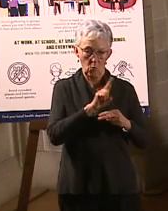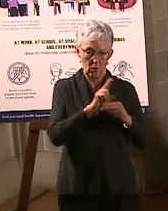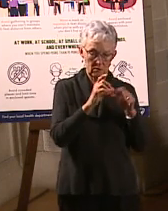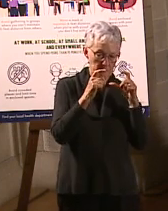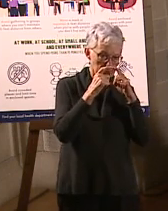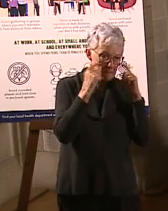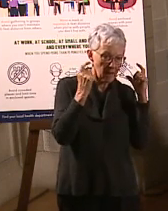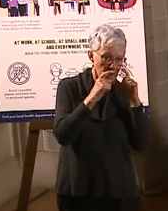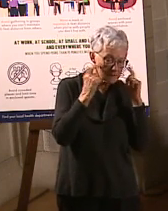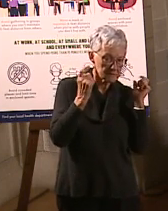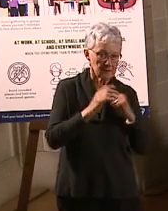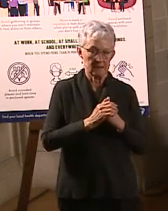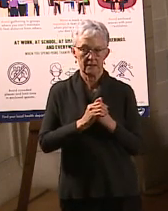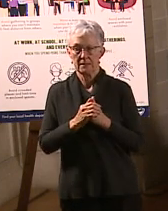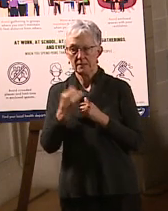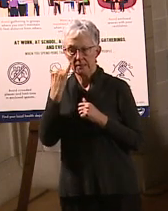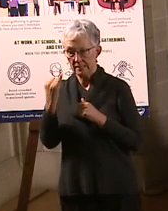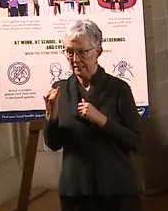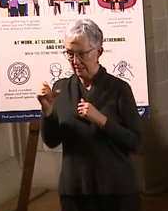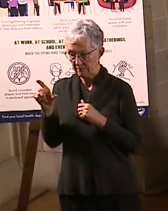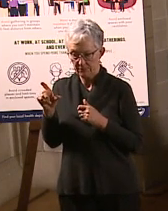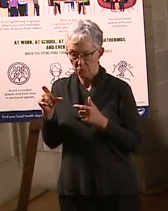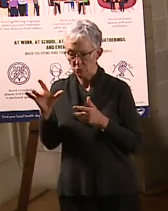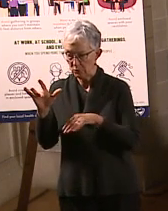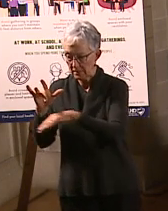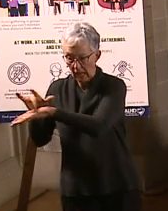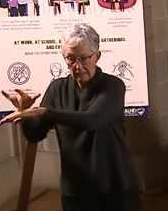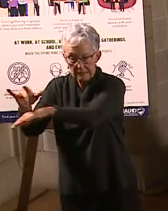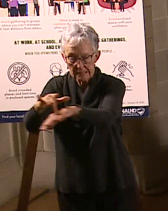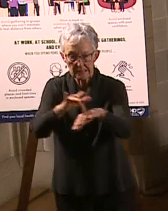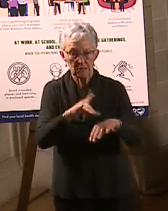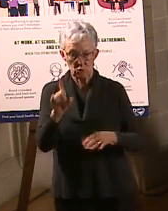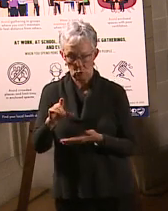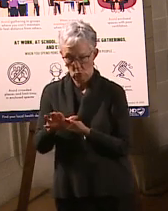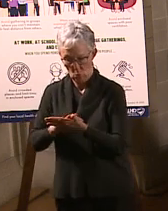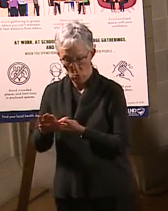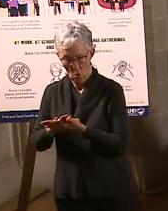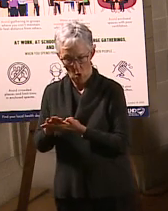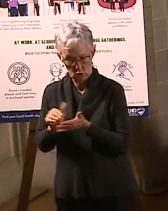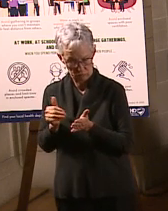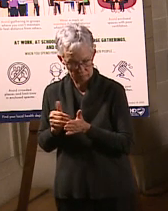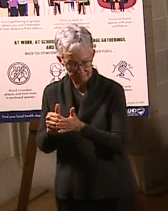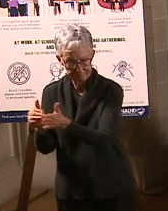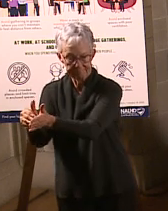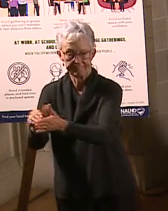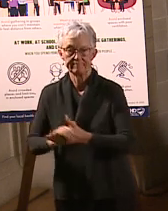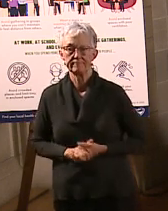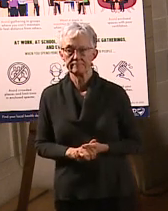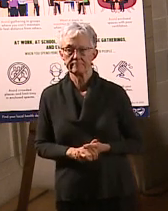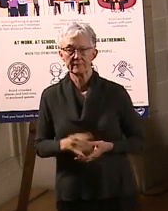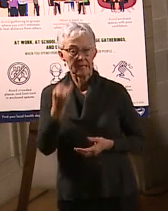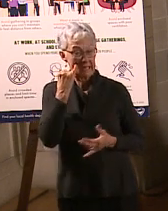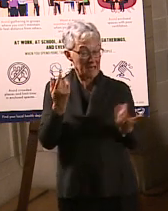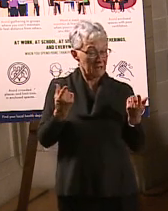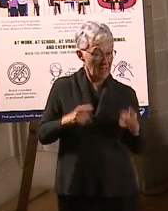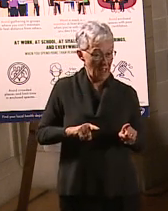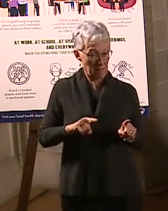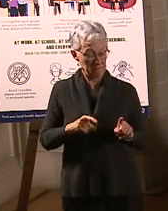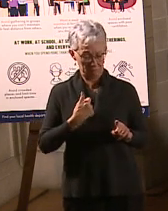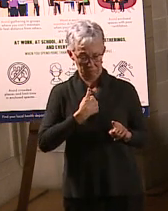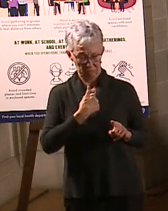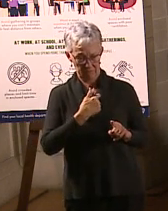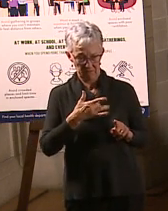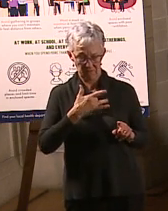ways that will help kill the virus. If you've got the symptoms like a fever or a